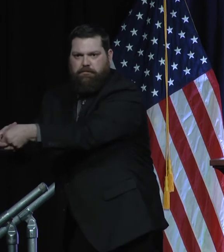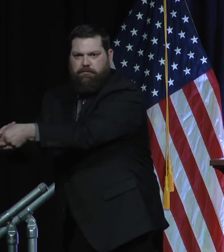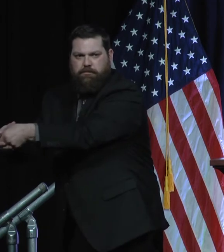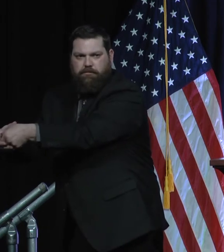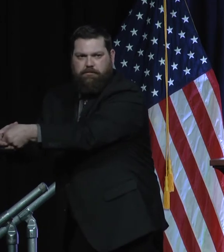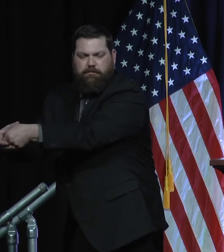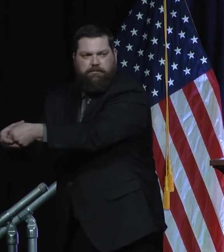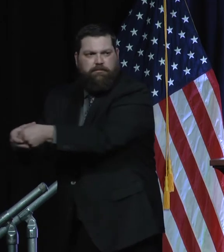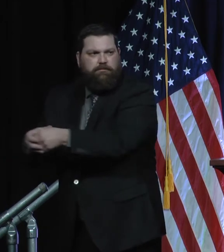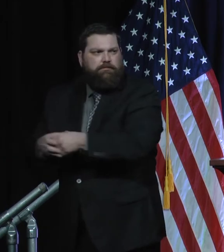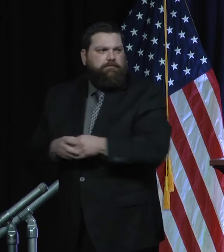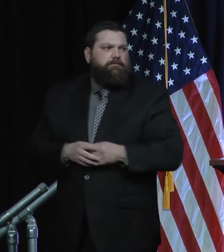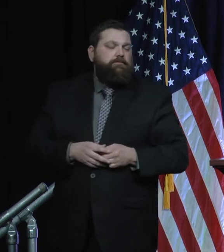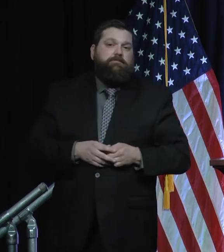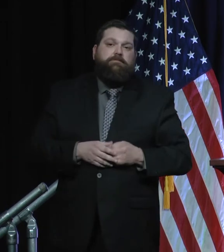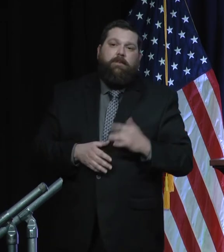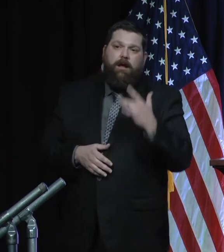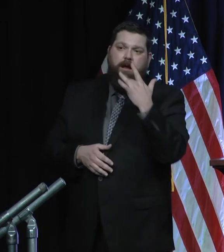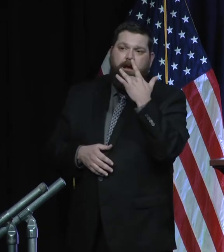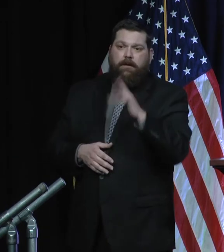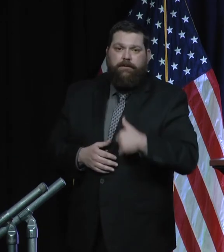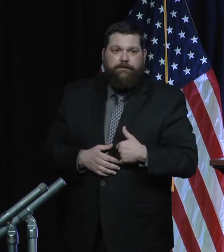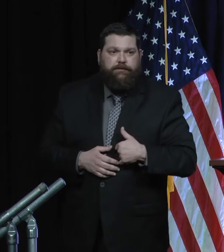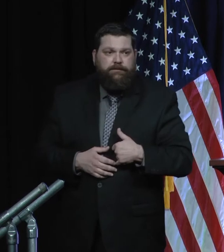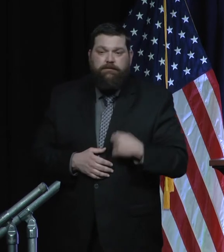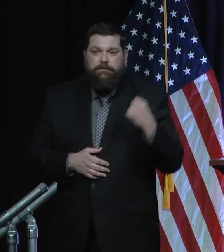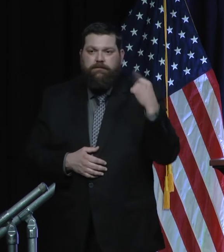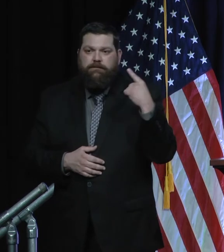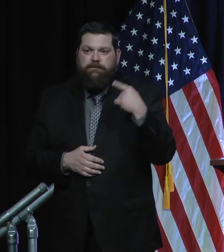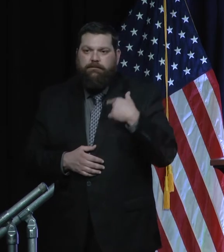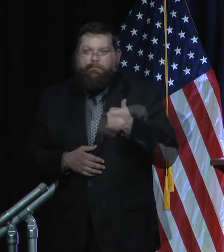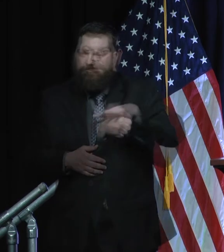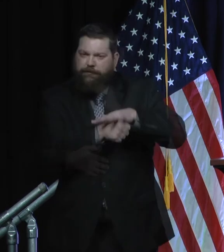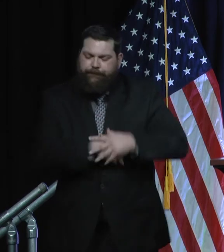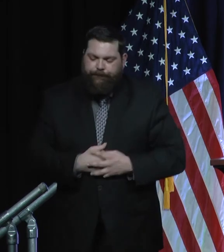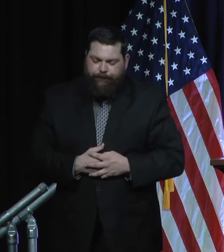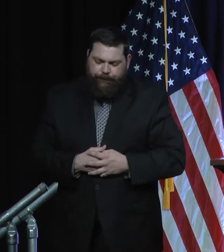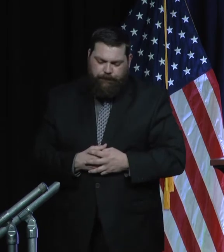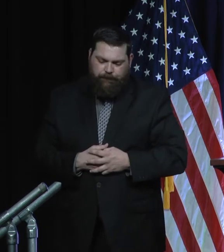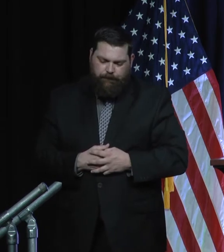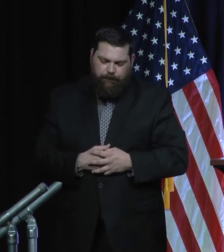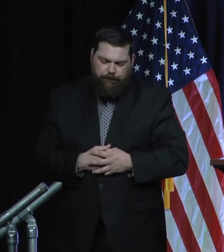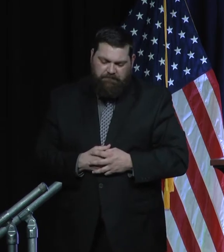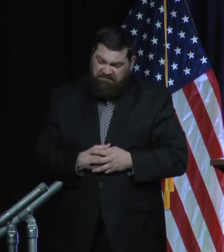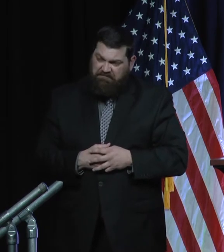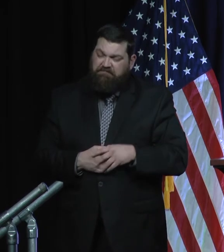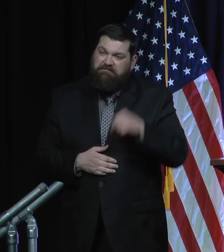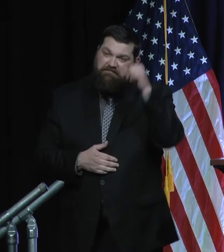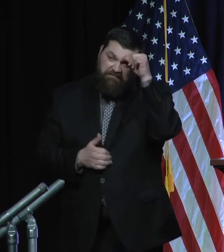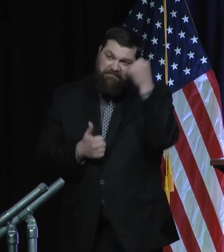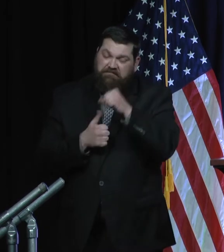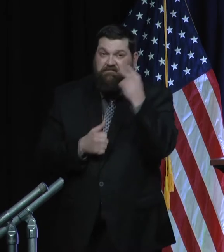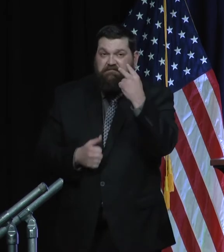Now I, fortunately for me, was sheltered from these experiences. Now I remember one day my